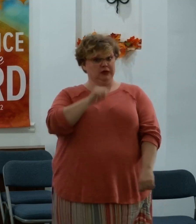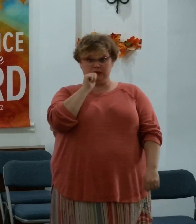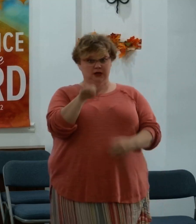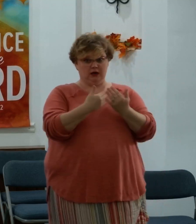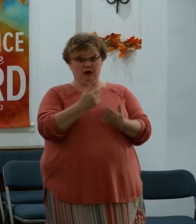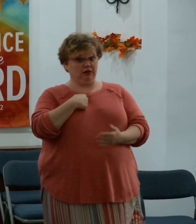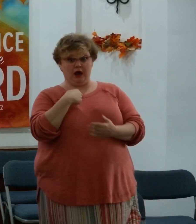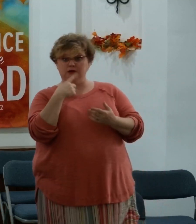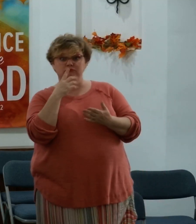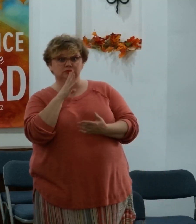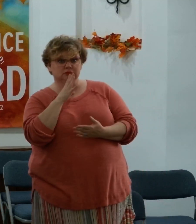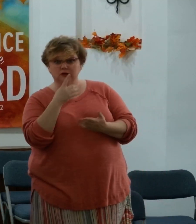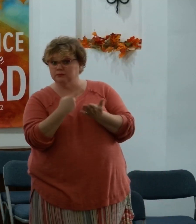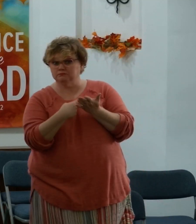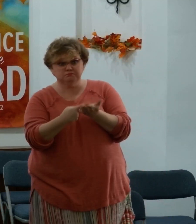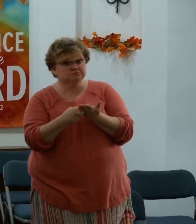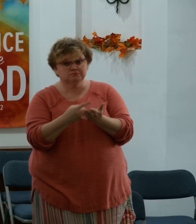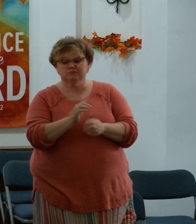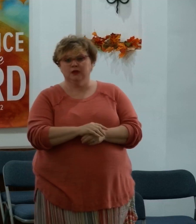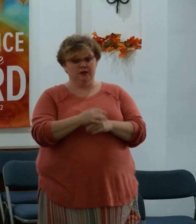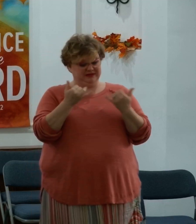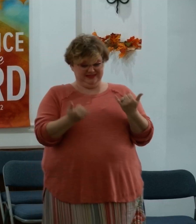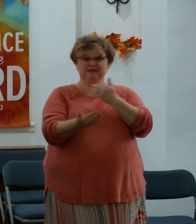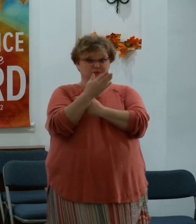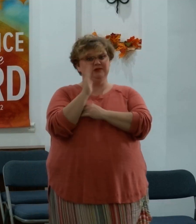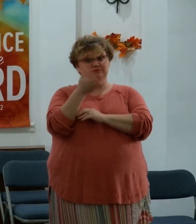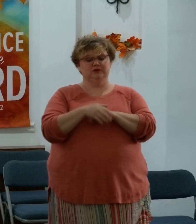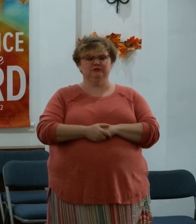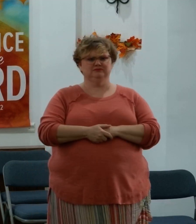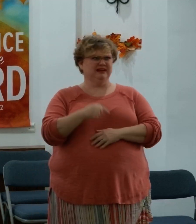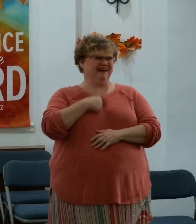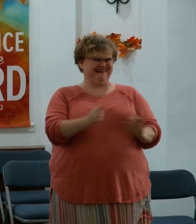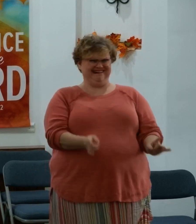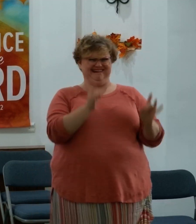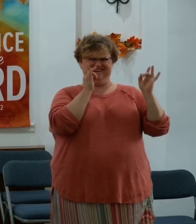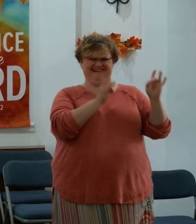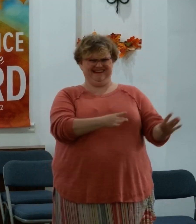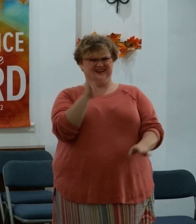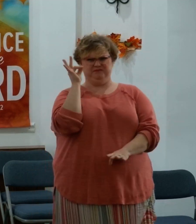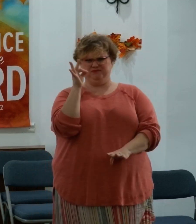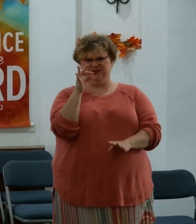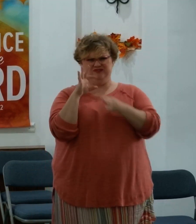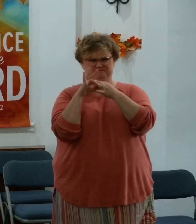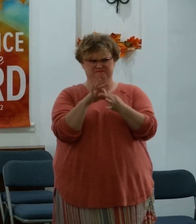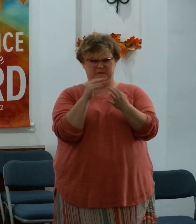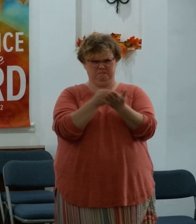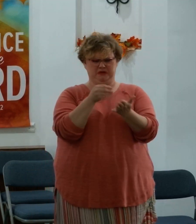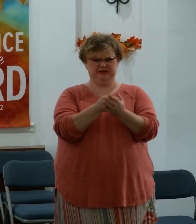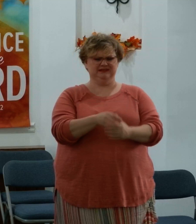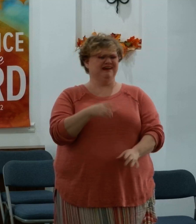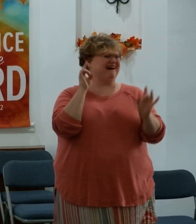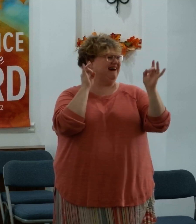talk about, but I'm going to talk about it this morning. I hate to preach about money. I hate it with a